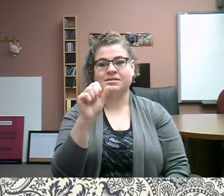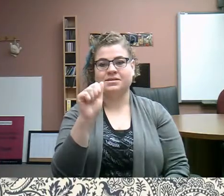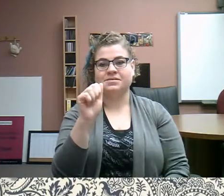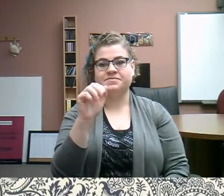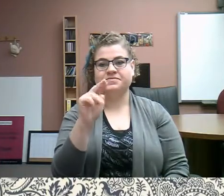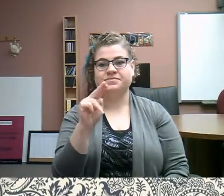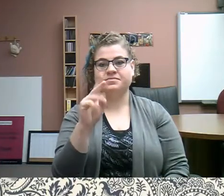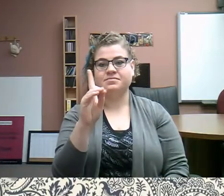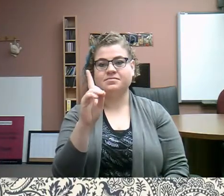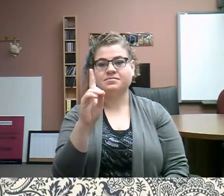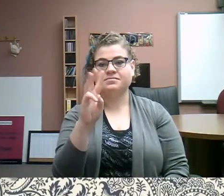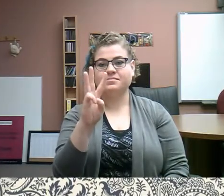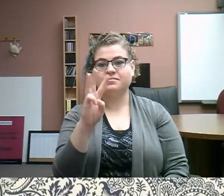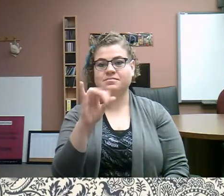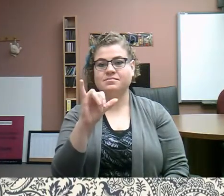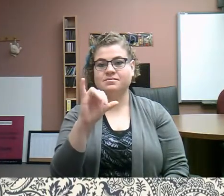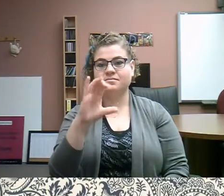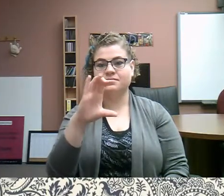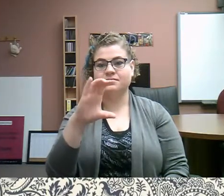Maybe you would eat a sandwich.